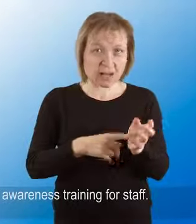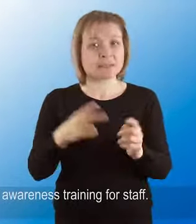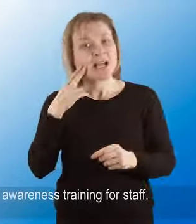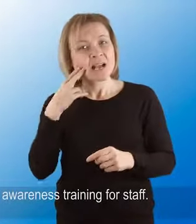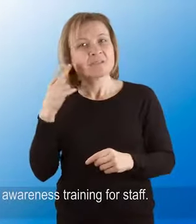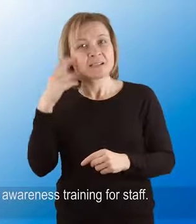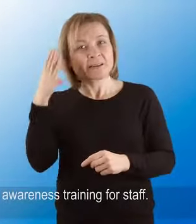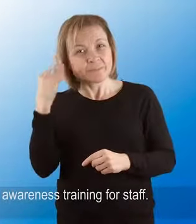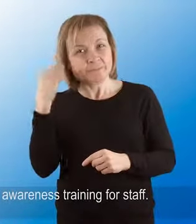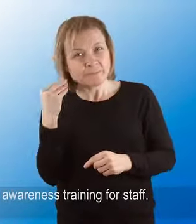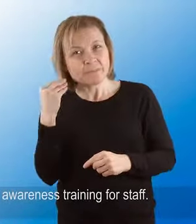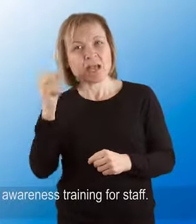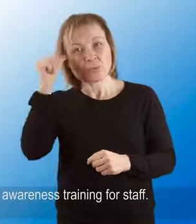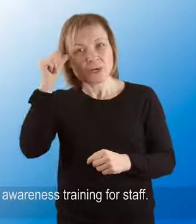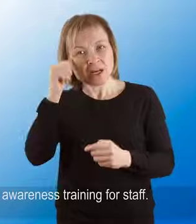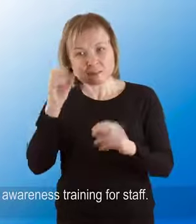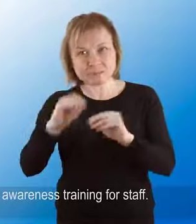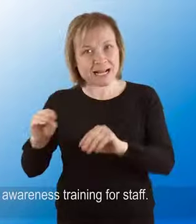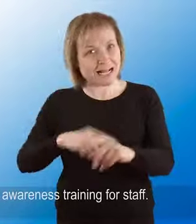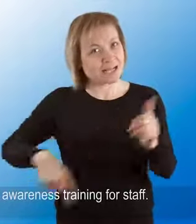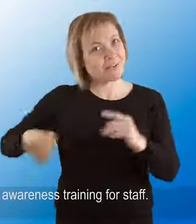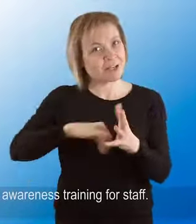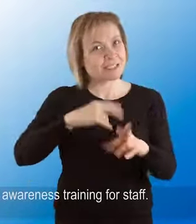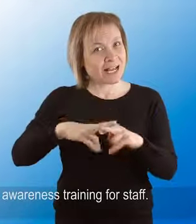BSL and deaf awareness training for staff.